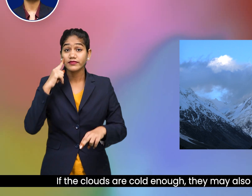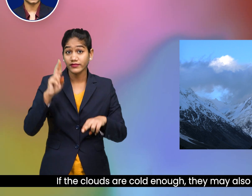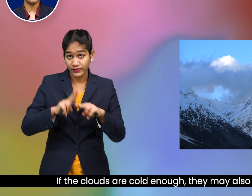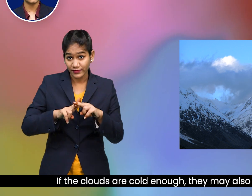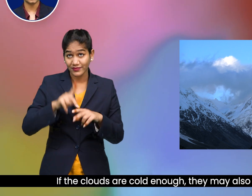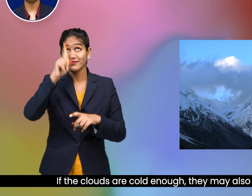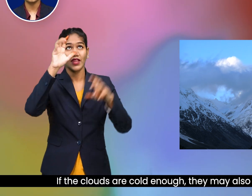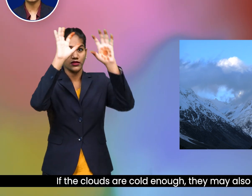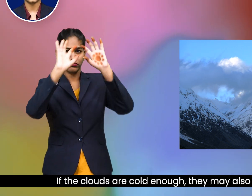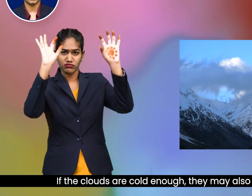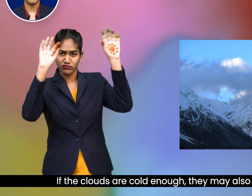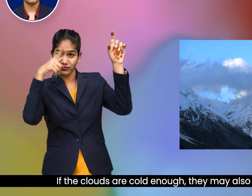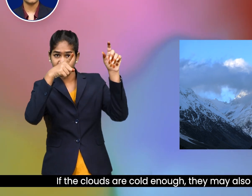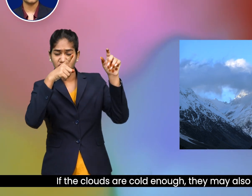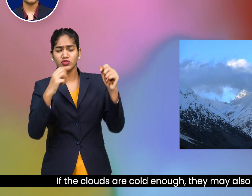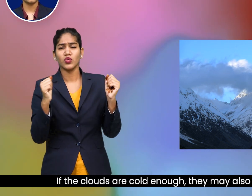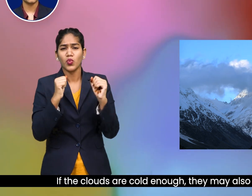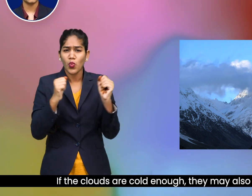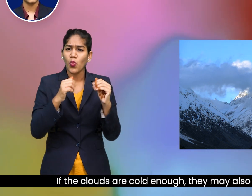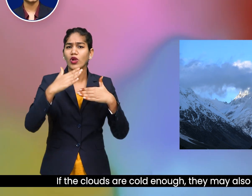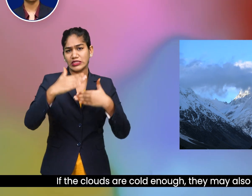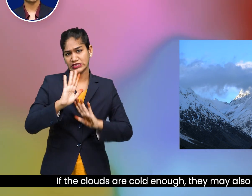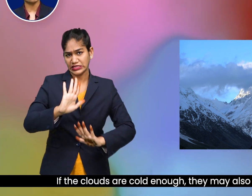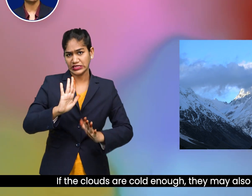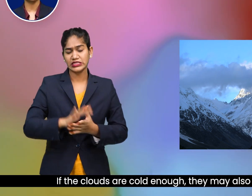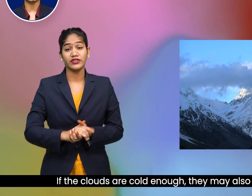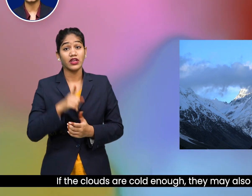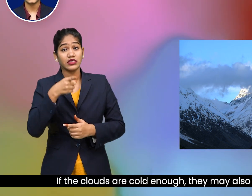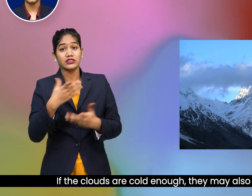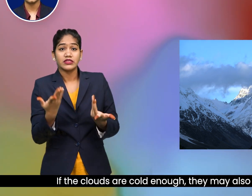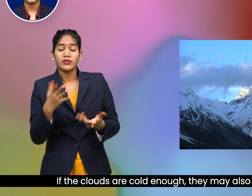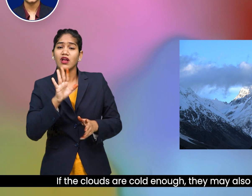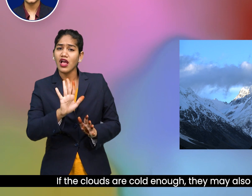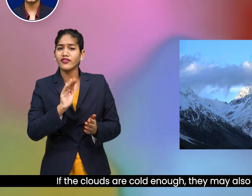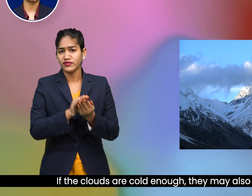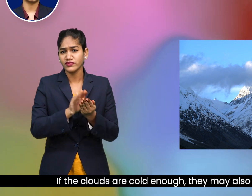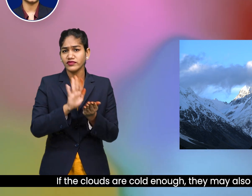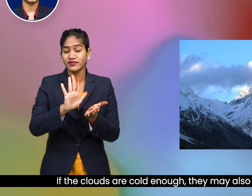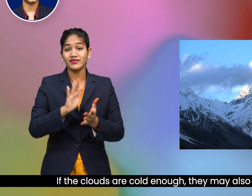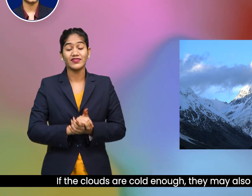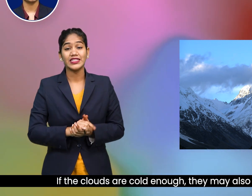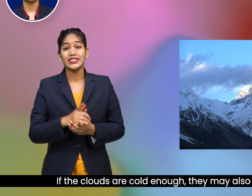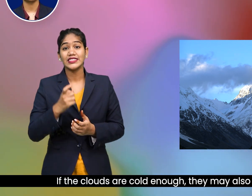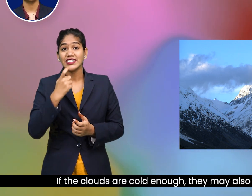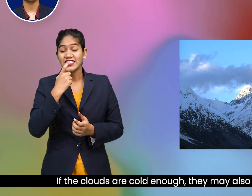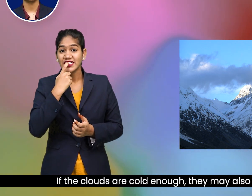If the clouds are cold enough, they may also contain ice